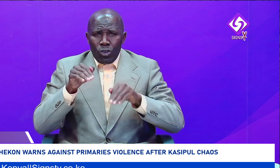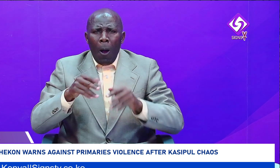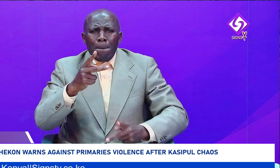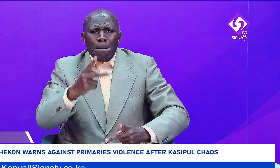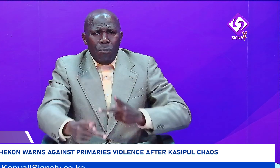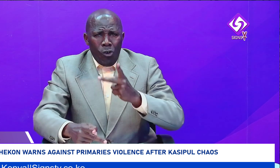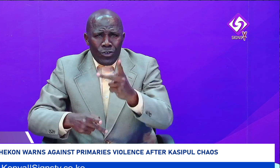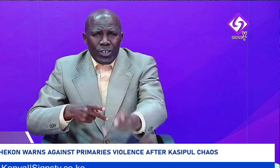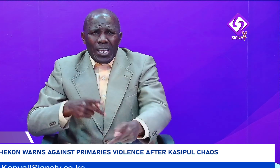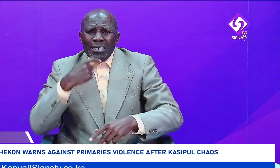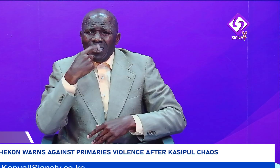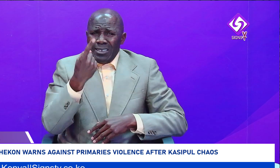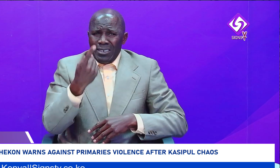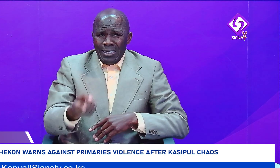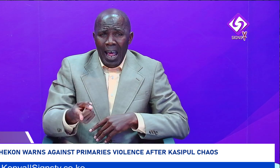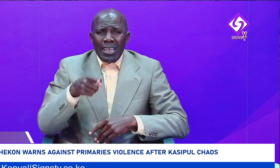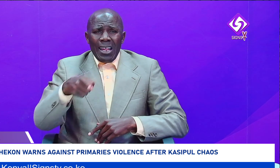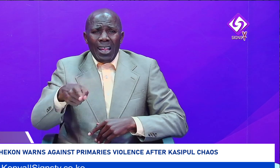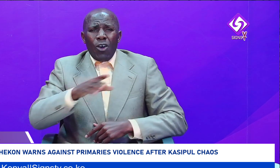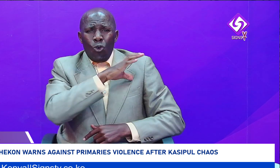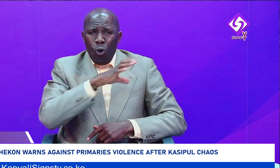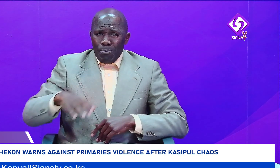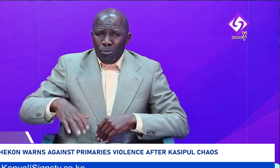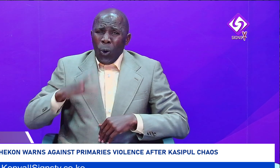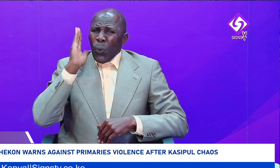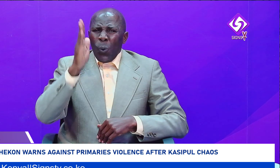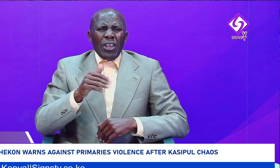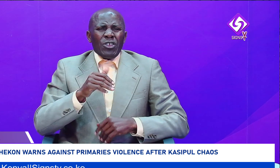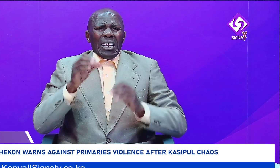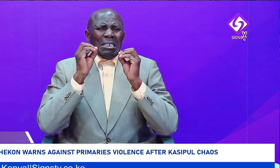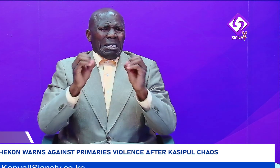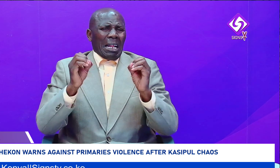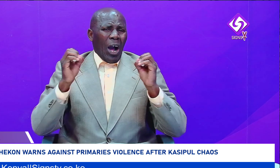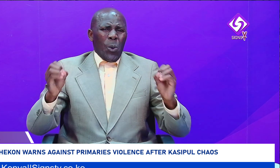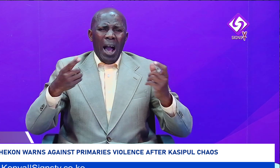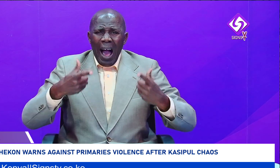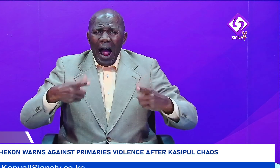electoral process, stating that the Commission will not allow violence